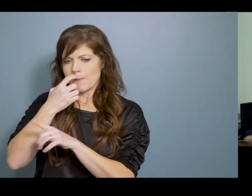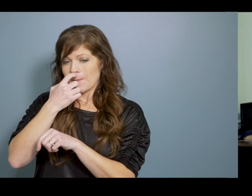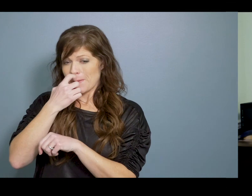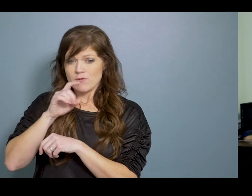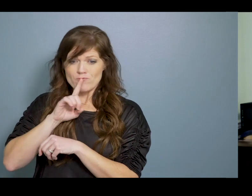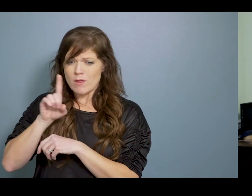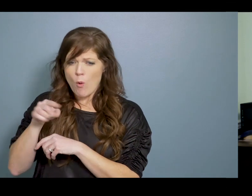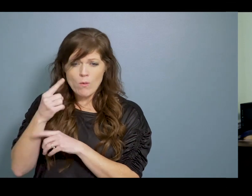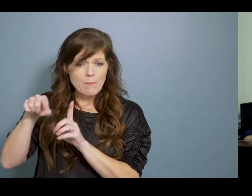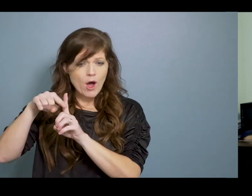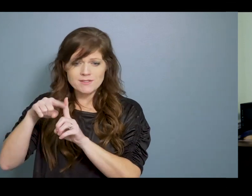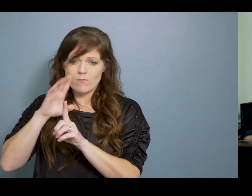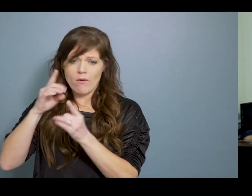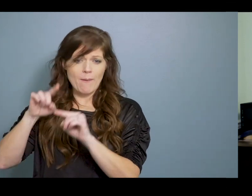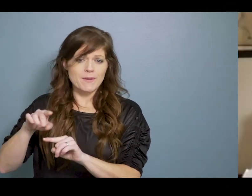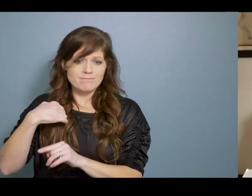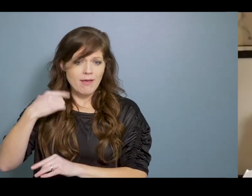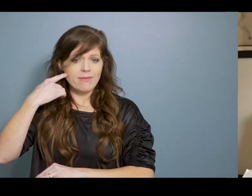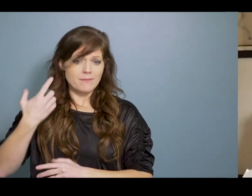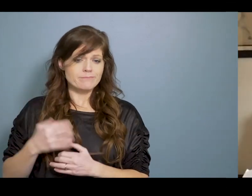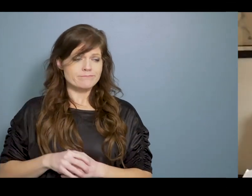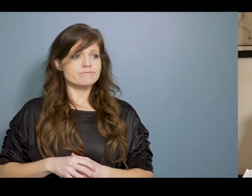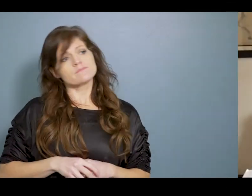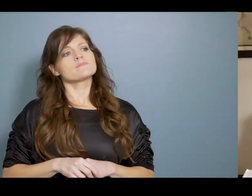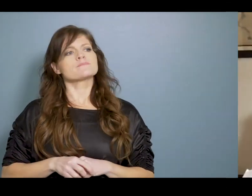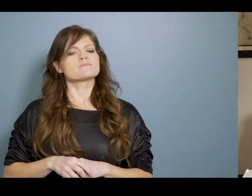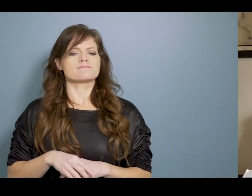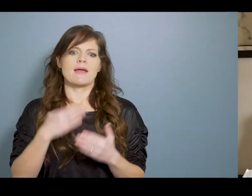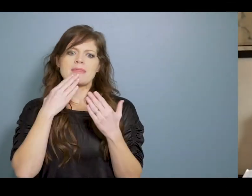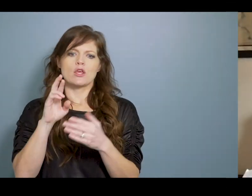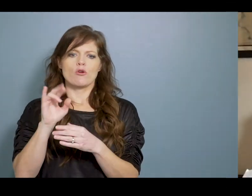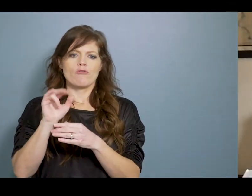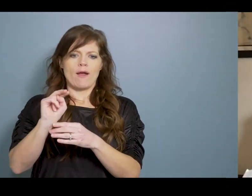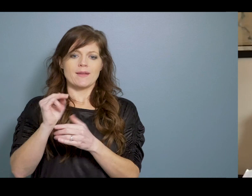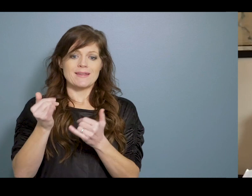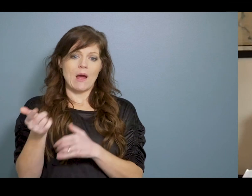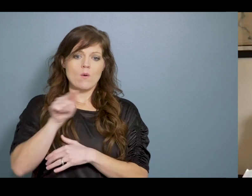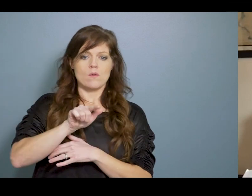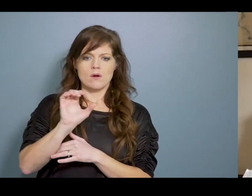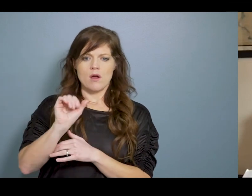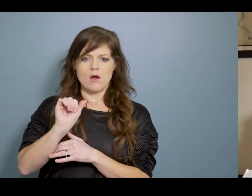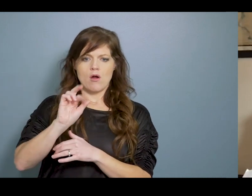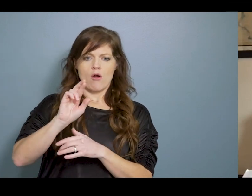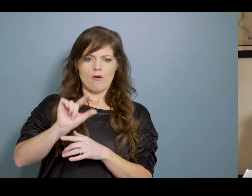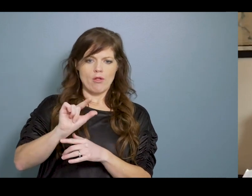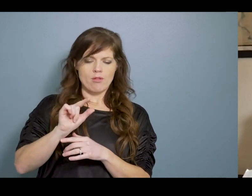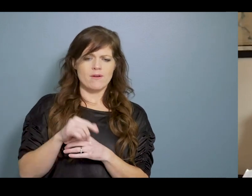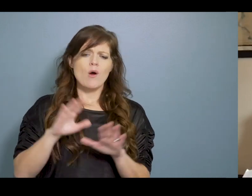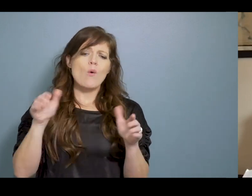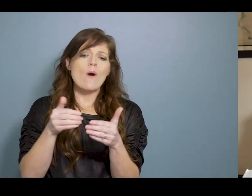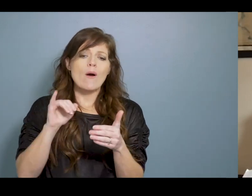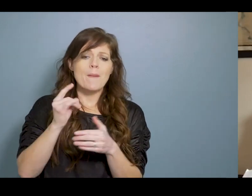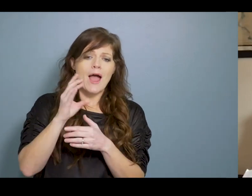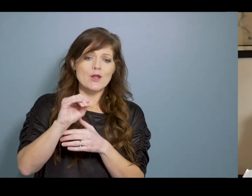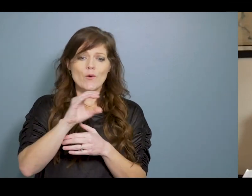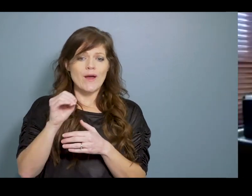It's only going to be good things. Very good. Thank you, Ryan. Appreciate that. Carl, welcome to Idaho and welcome to the hot